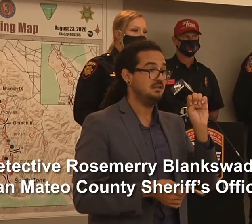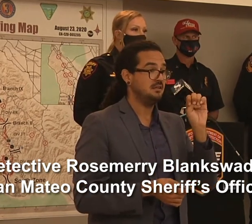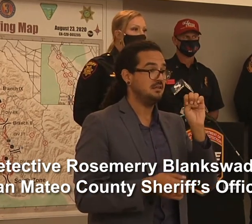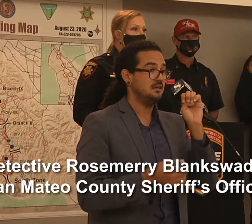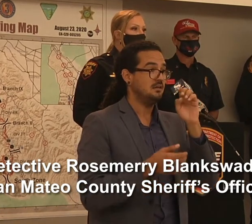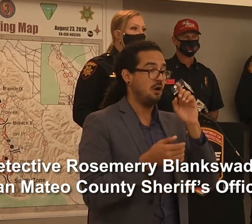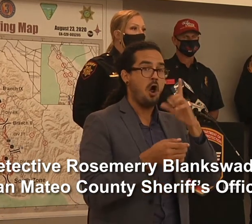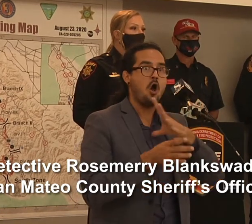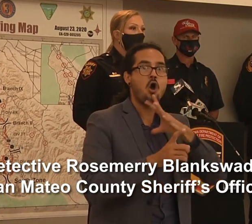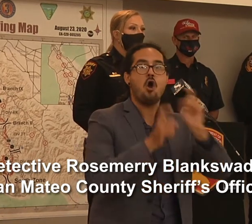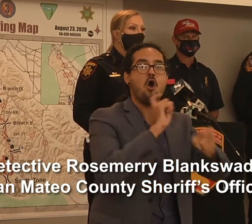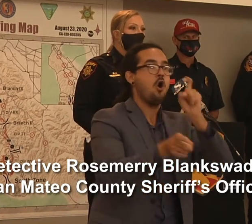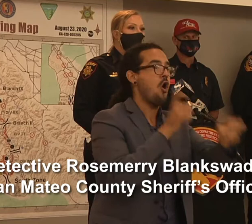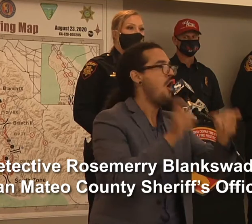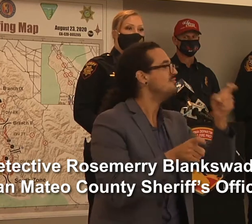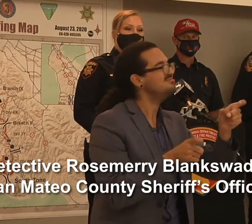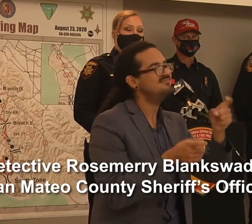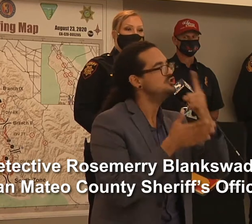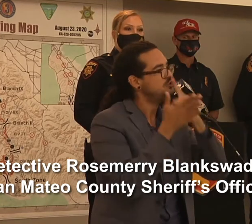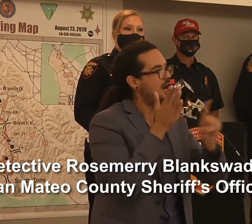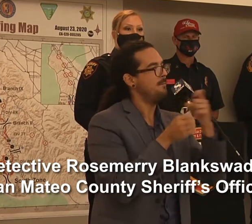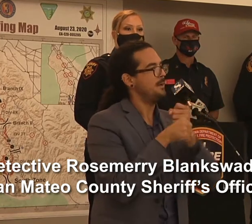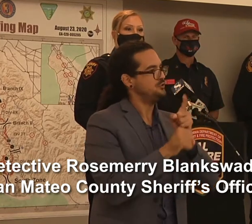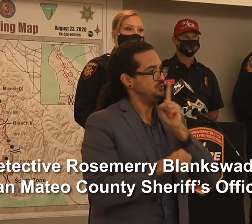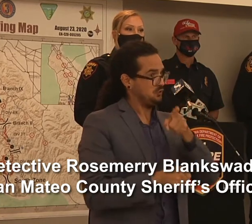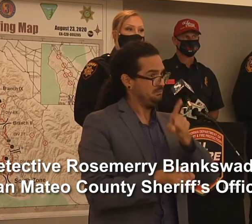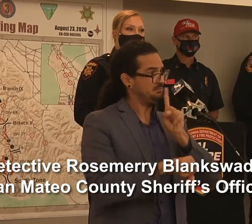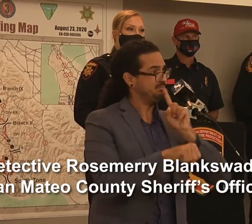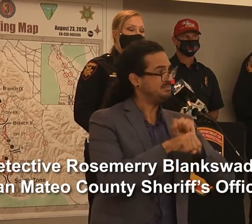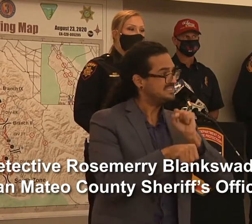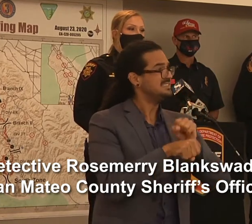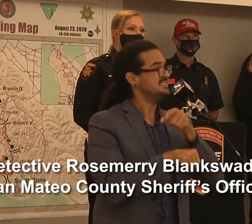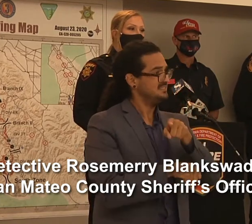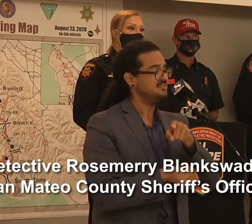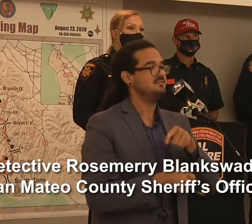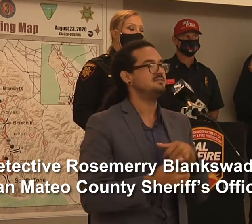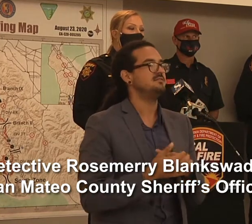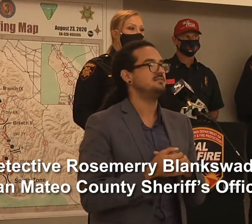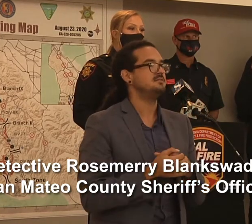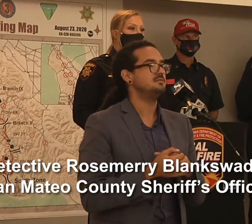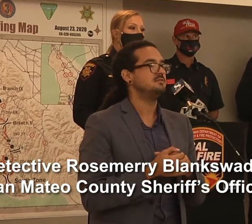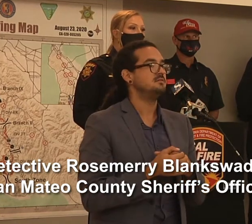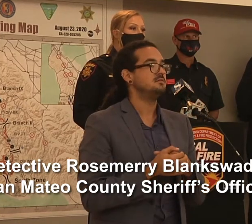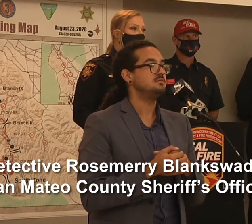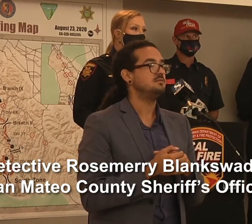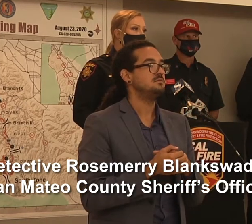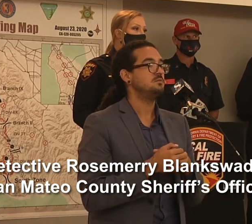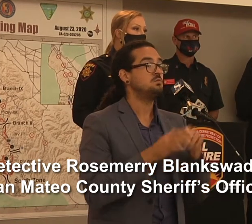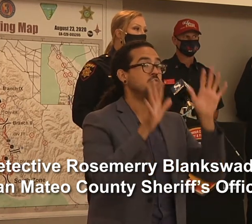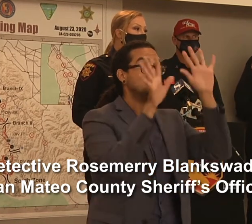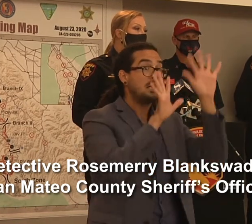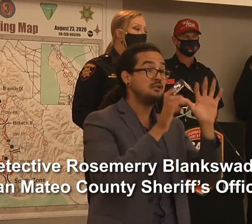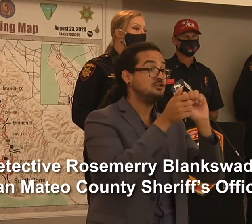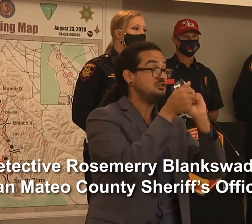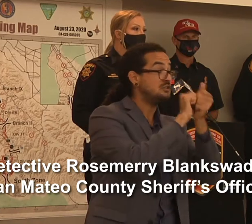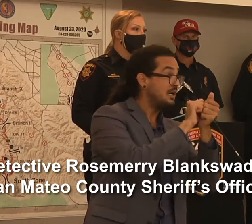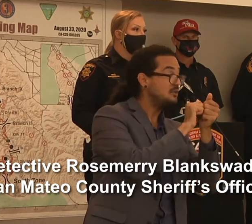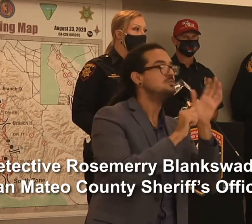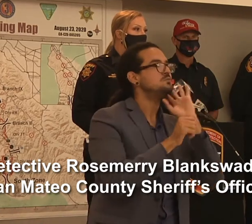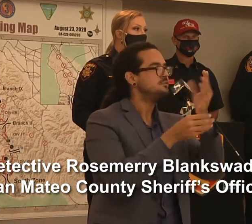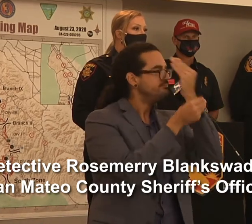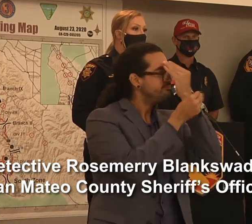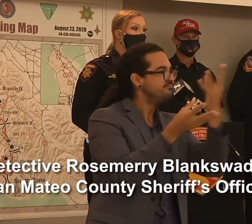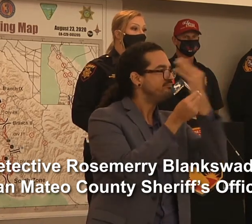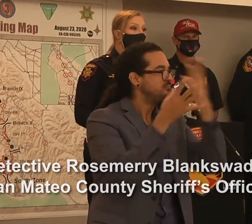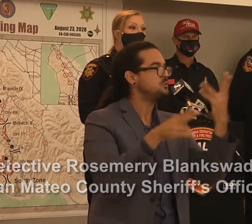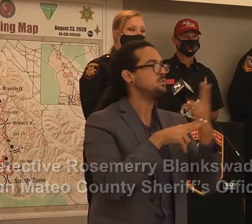Any changes that we have in weather or conditions for the San Mateo County and coastline, we'll update you through our social media platforms as well as SMC